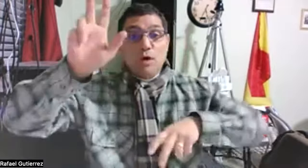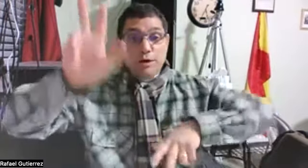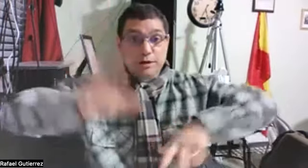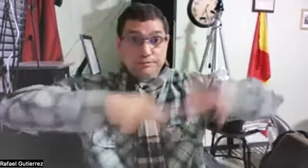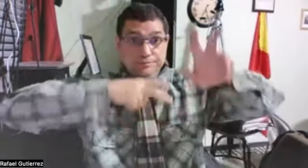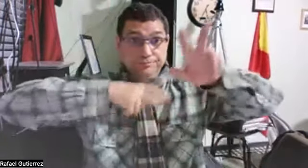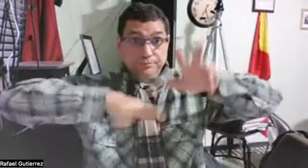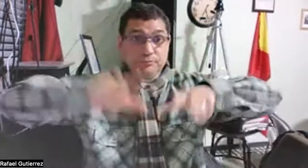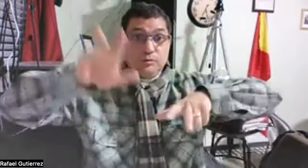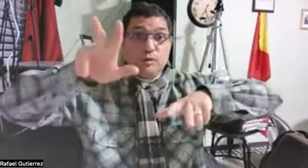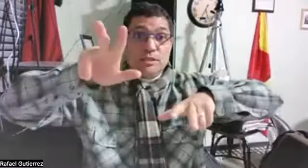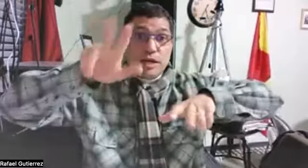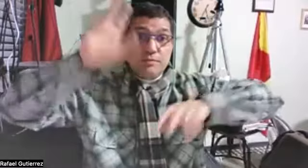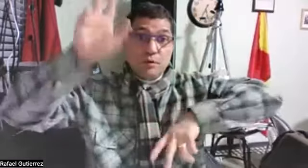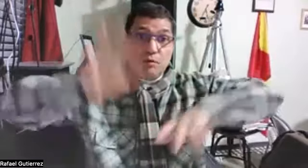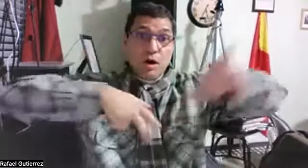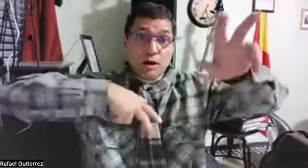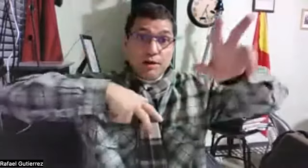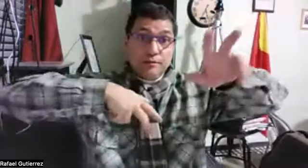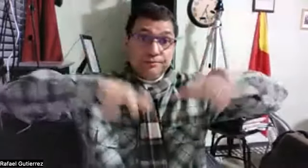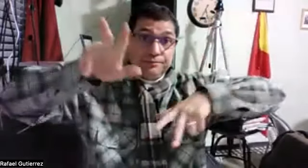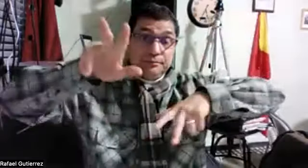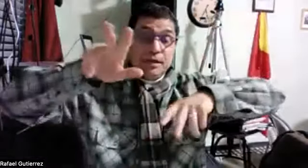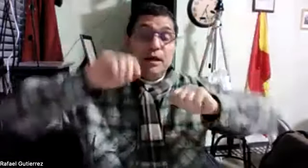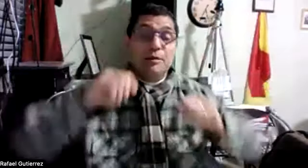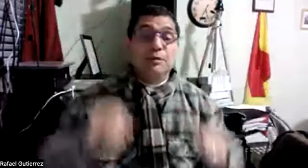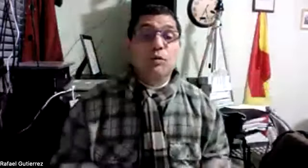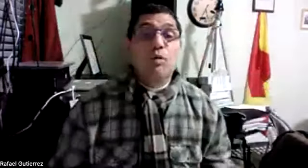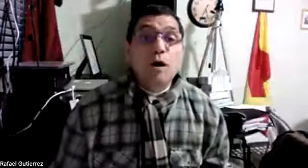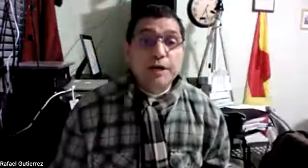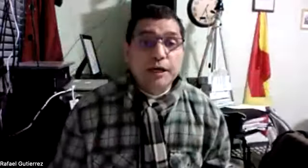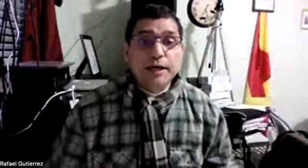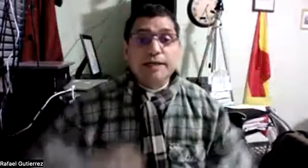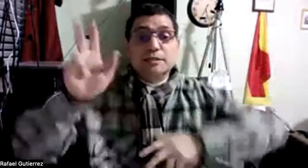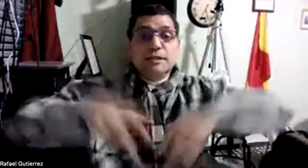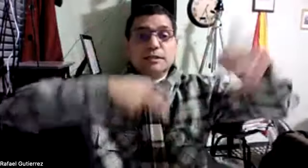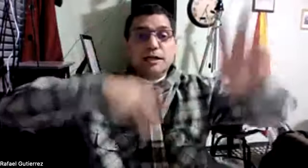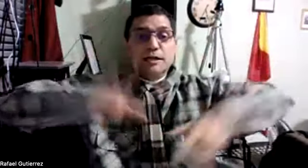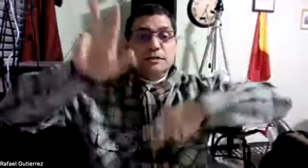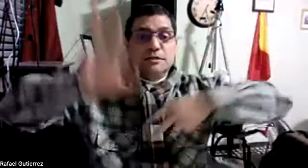walk one time, walk. But walking is like this,